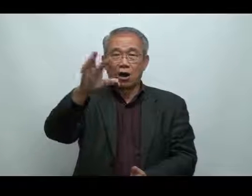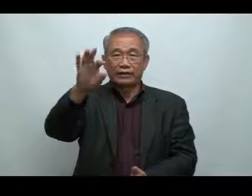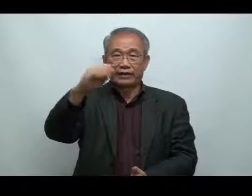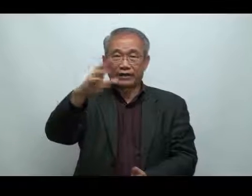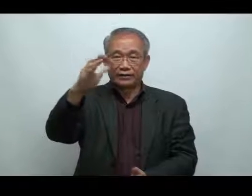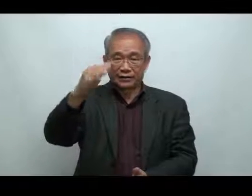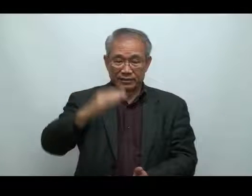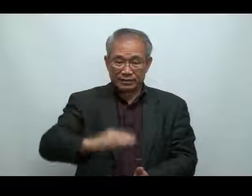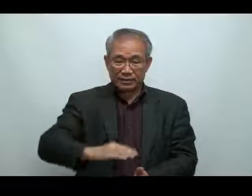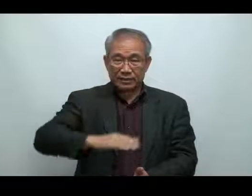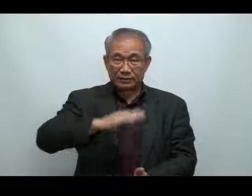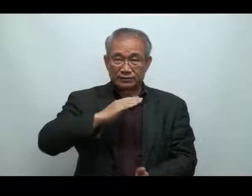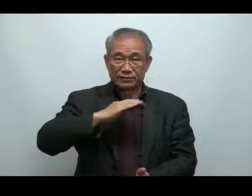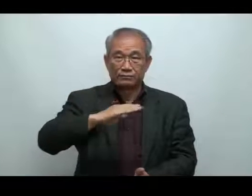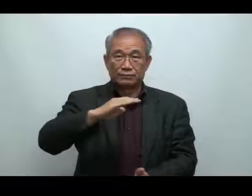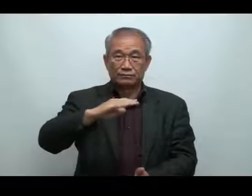that area, as the C,